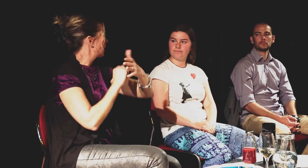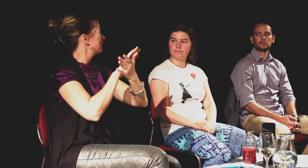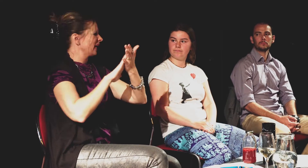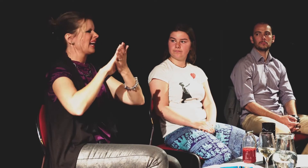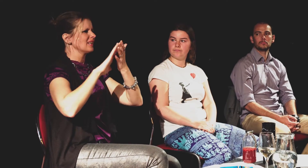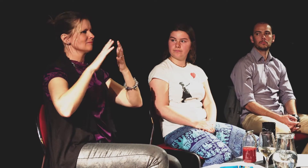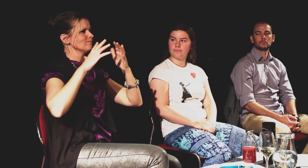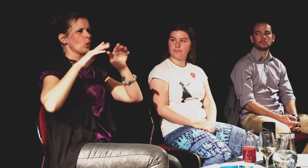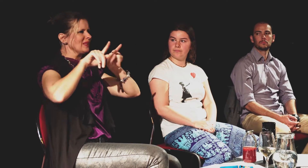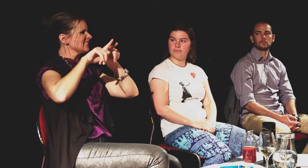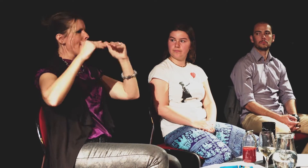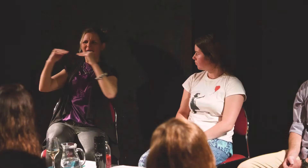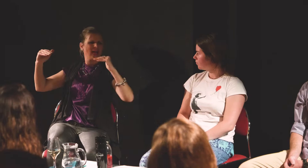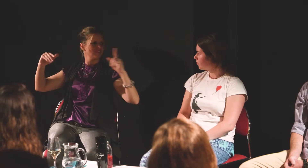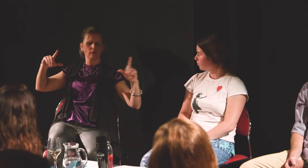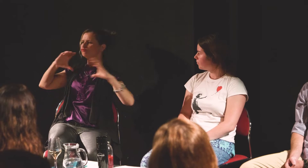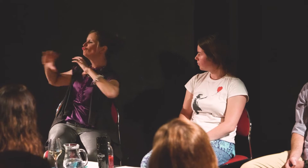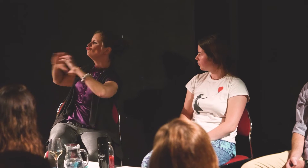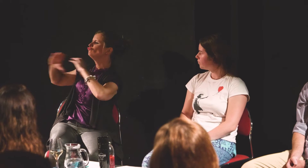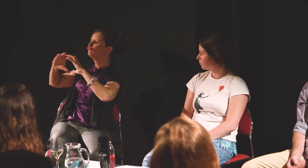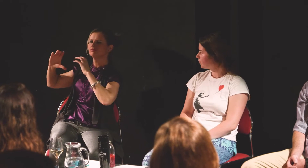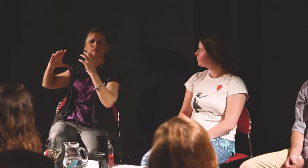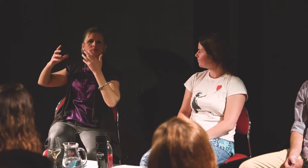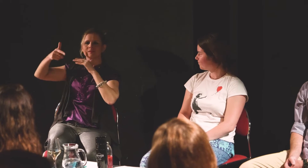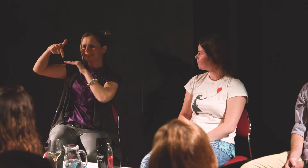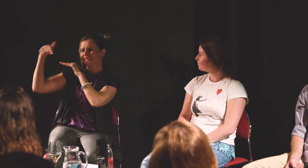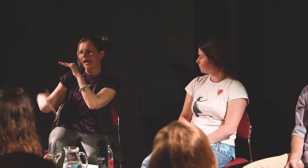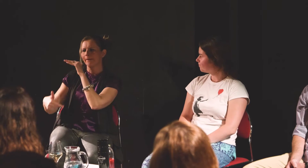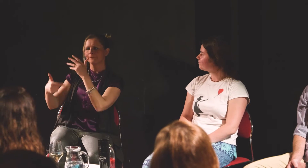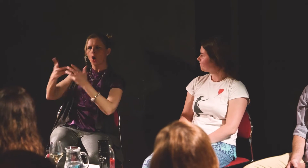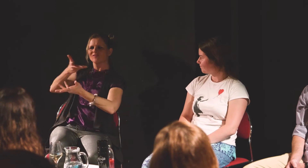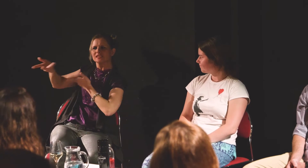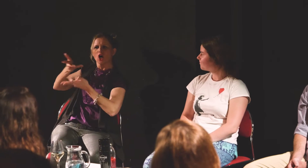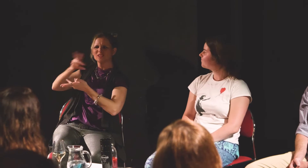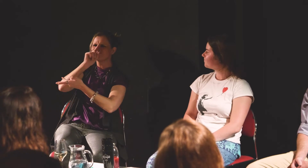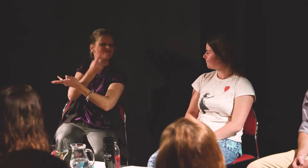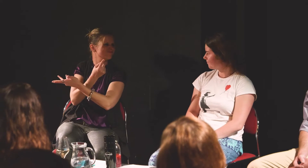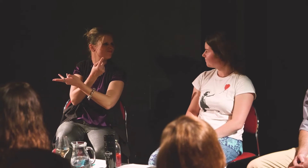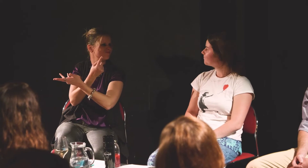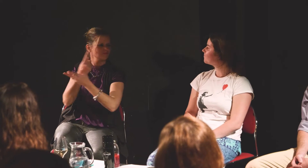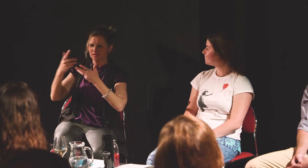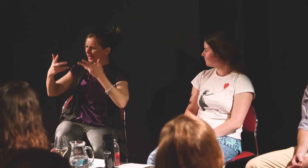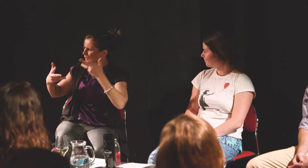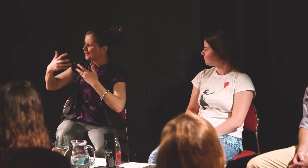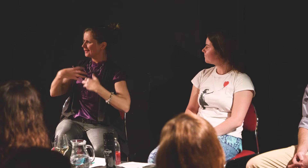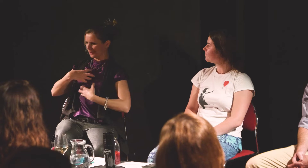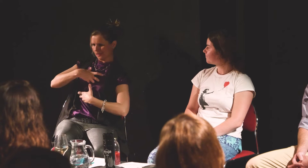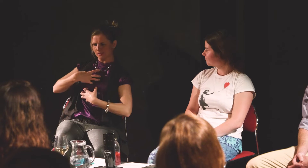meaning that the language foundation wasn't there, so when you would have deep conversations that it was pretty